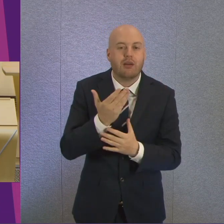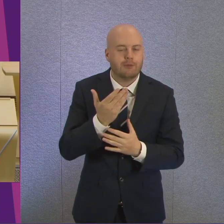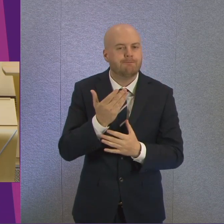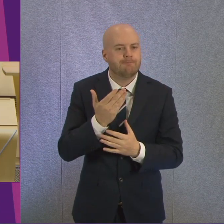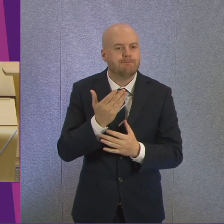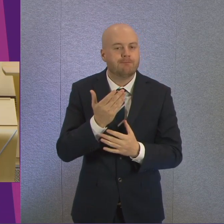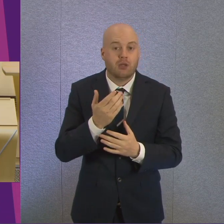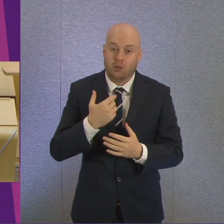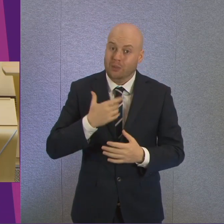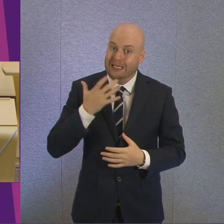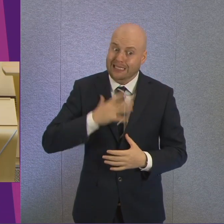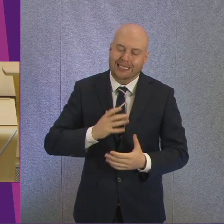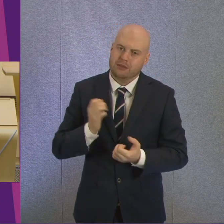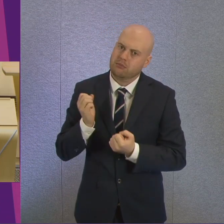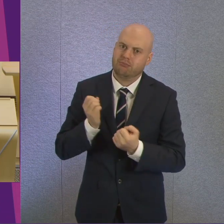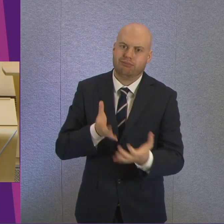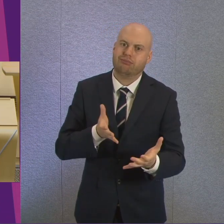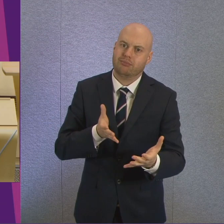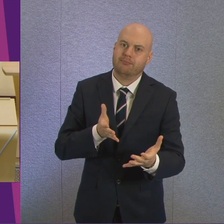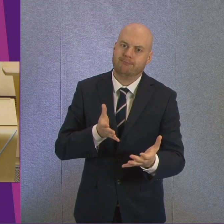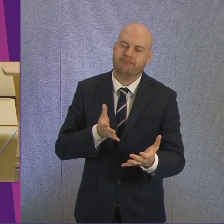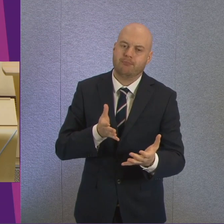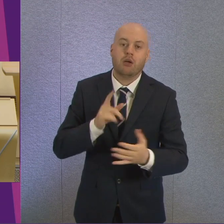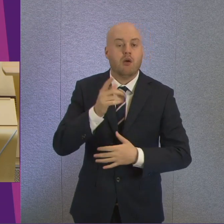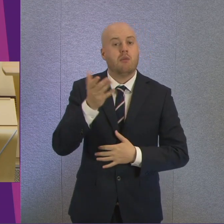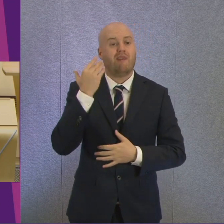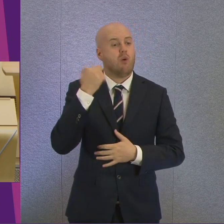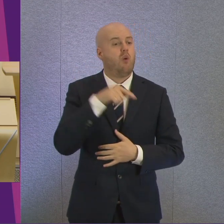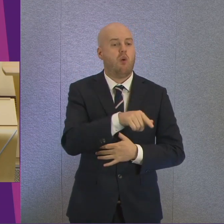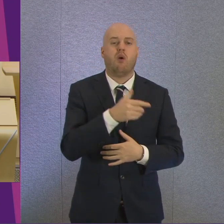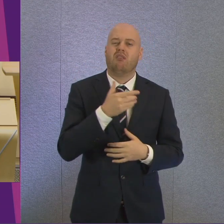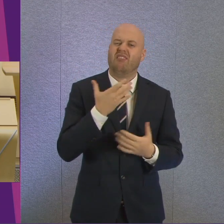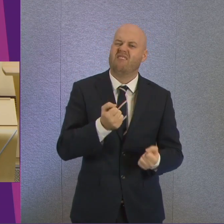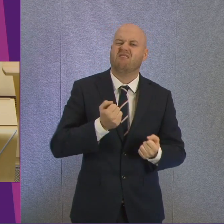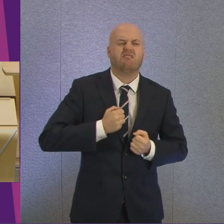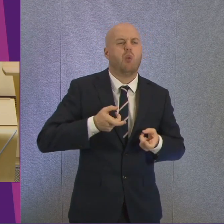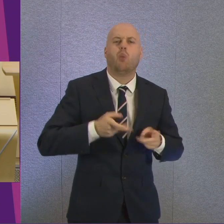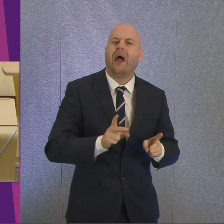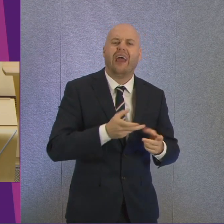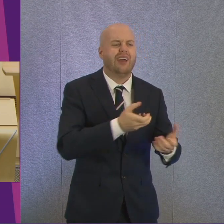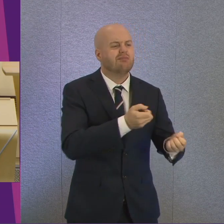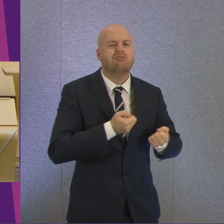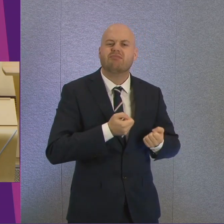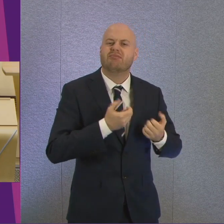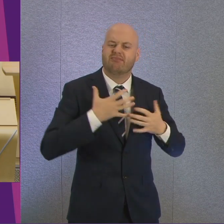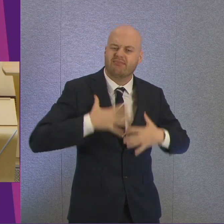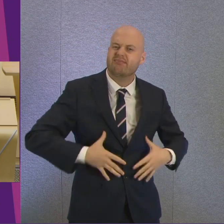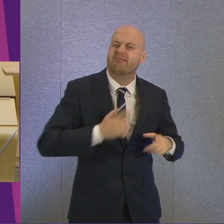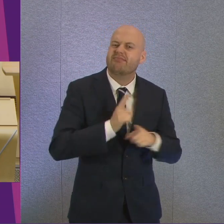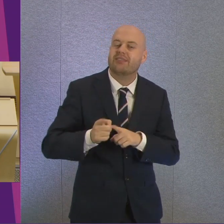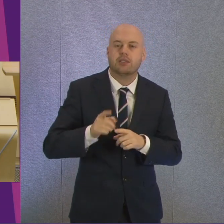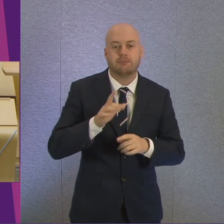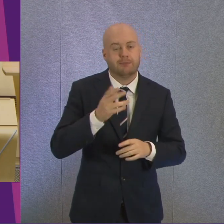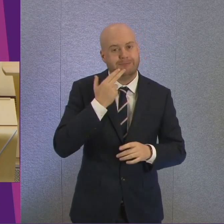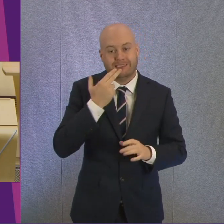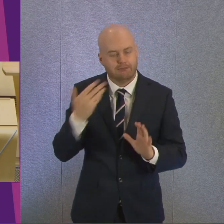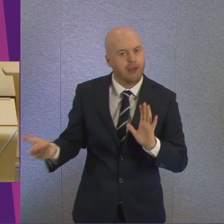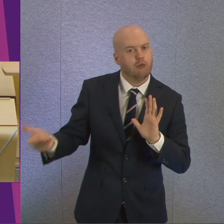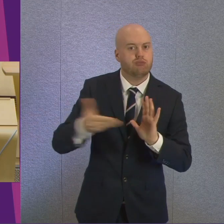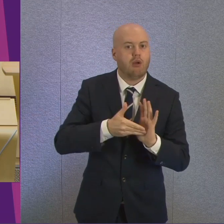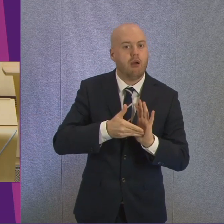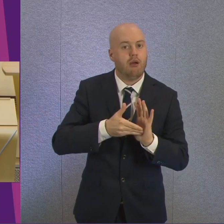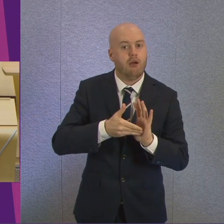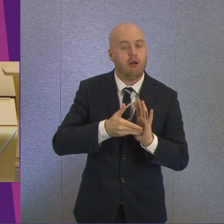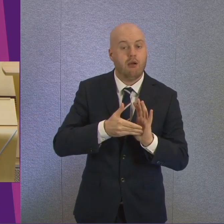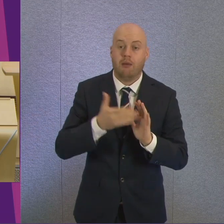before, we've undertaken to supplement that, recognising the additional demand on them at this time. There have been over 60